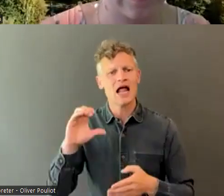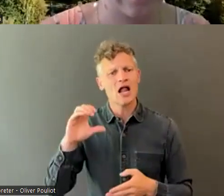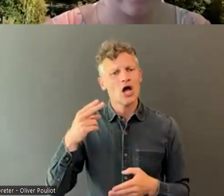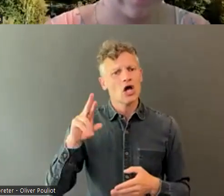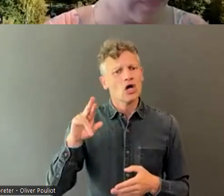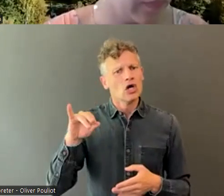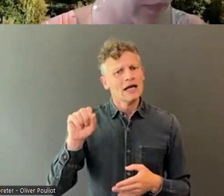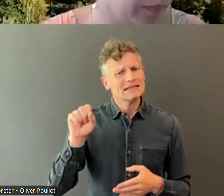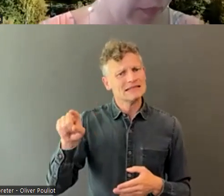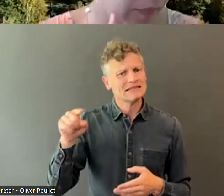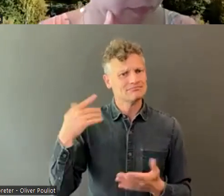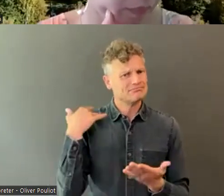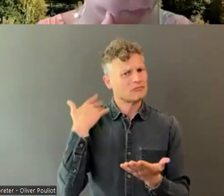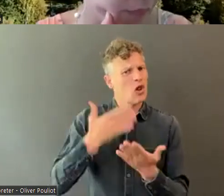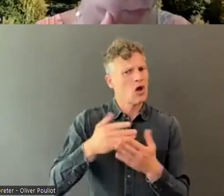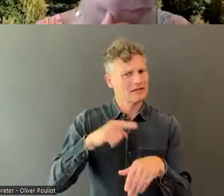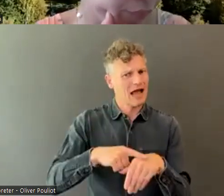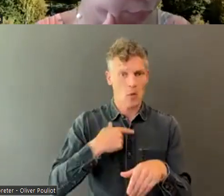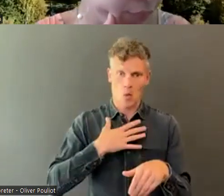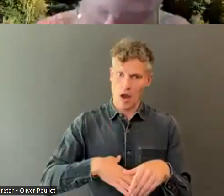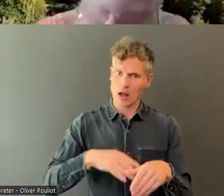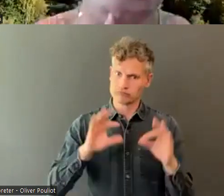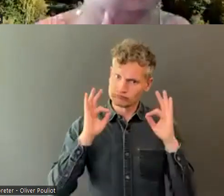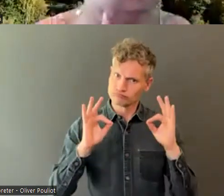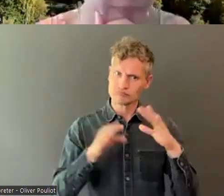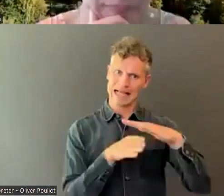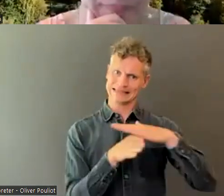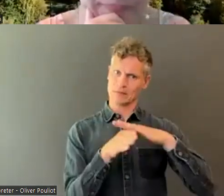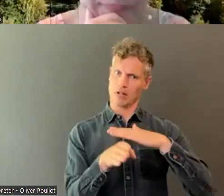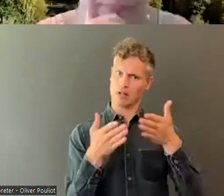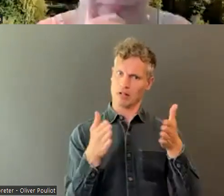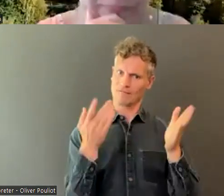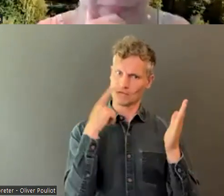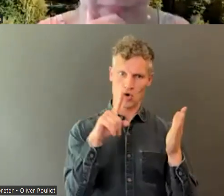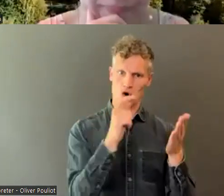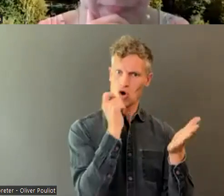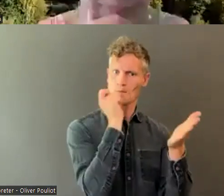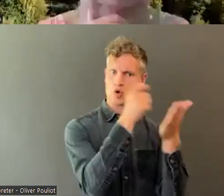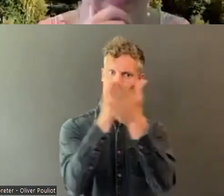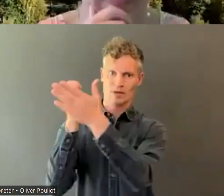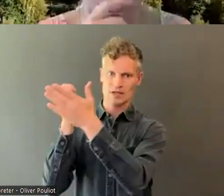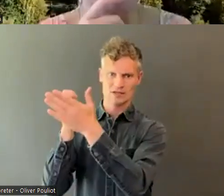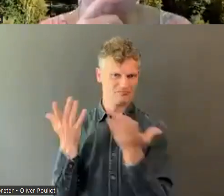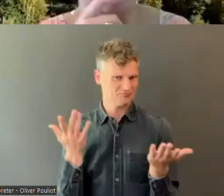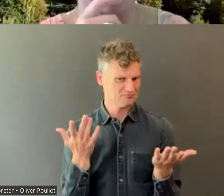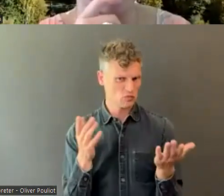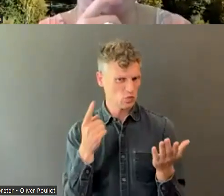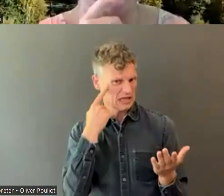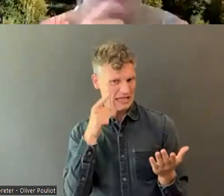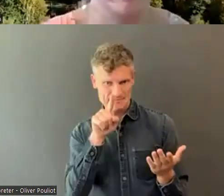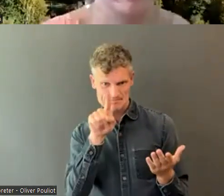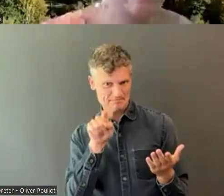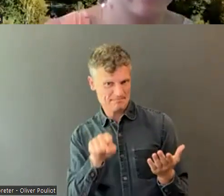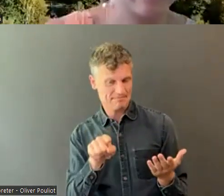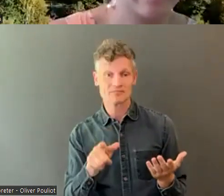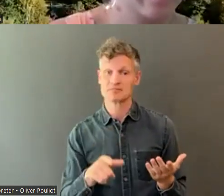most persuasive arguments you bring to bear? You know, it's a great question, Susan, and I